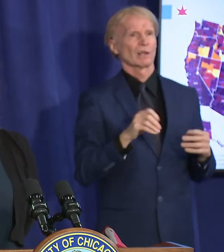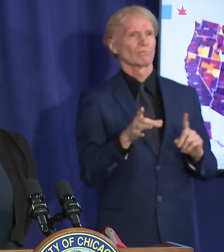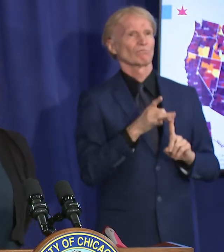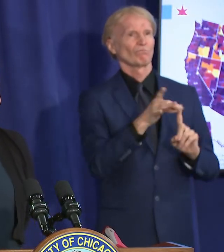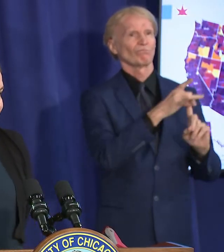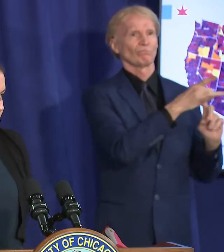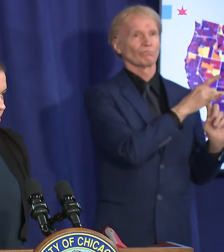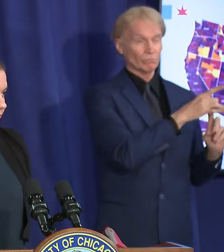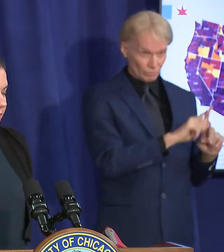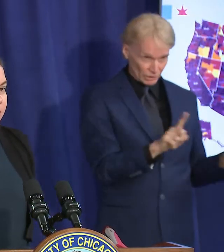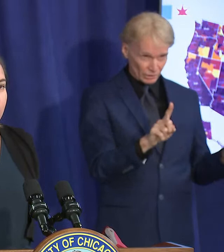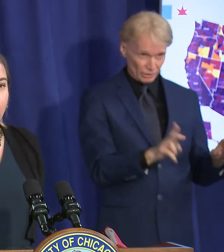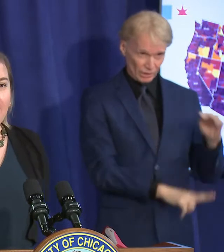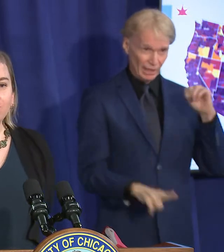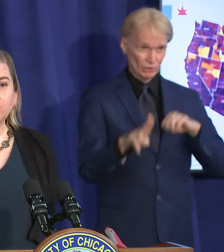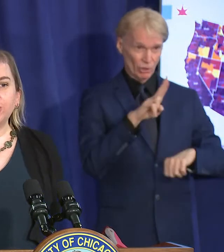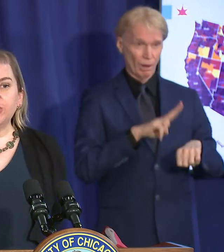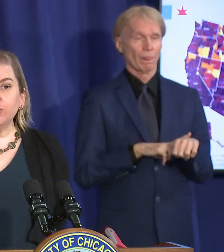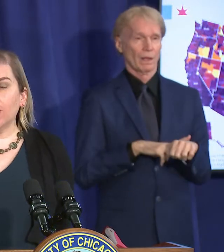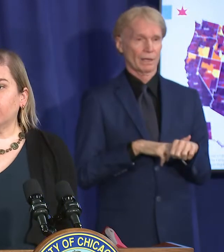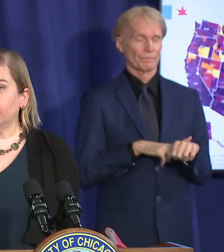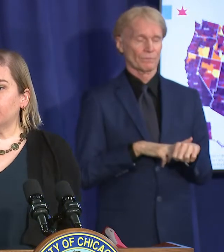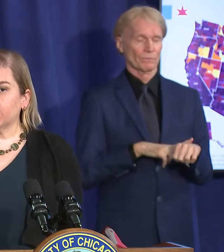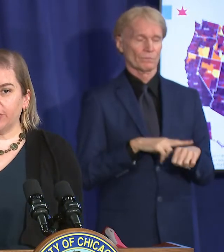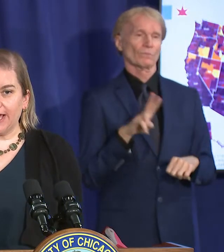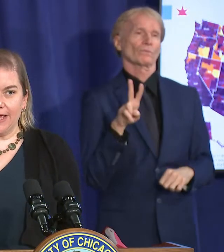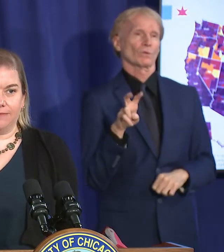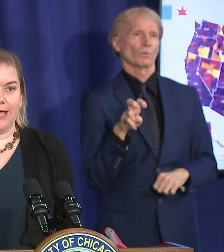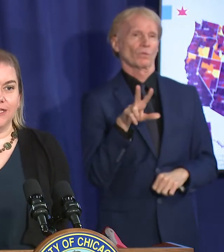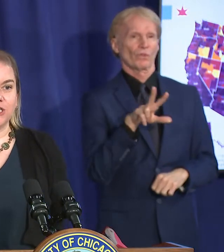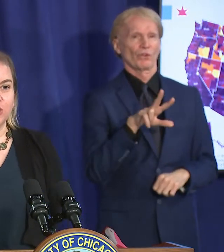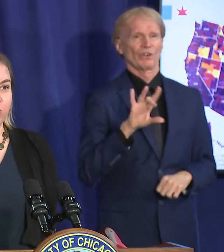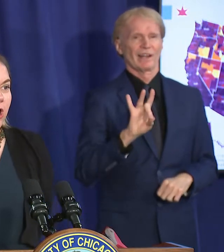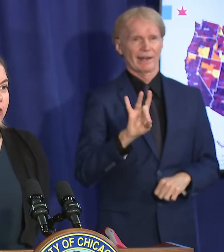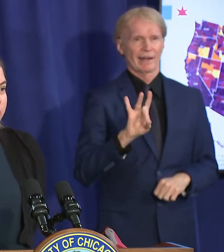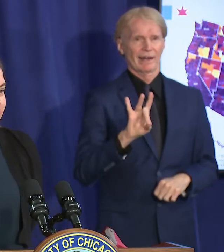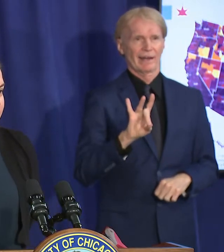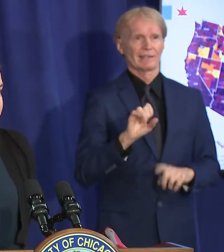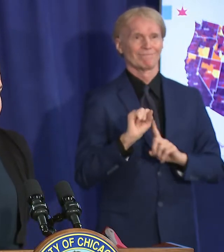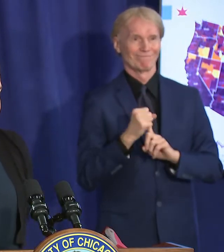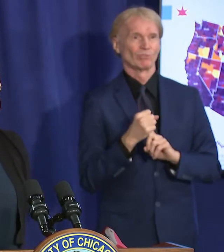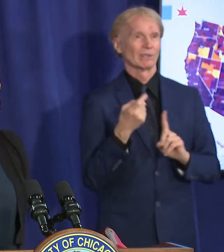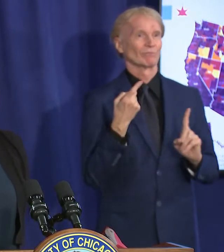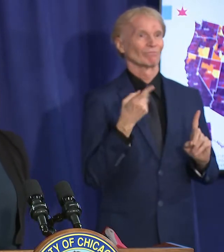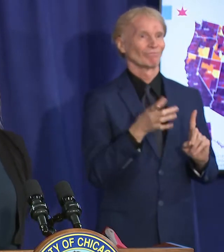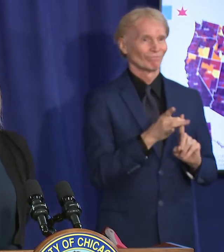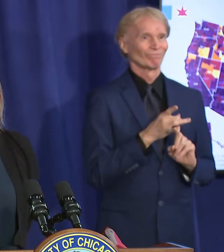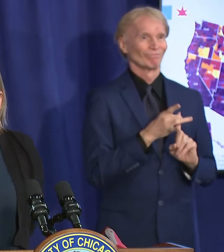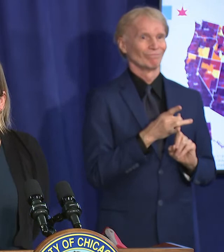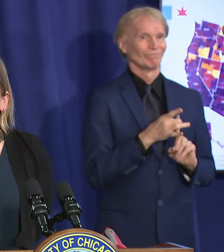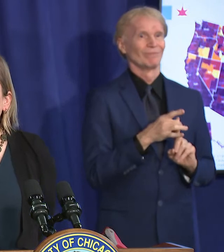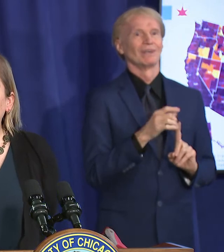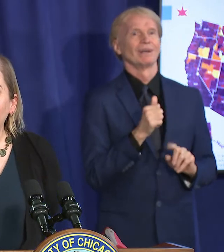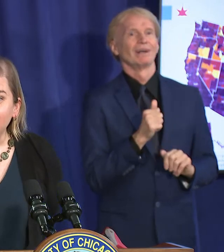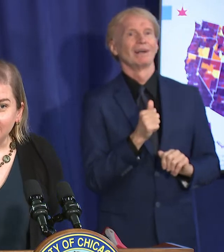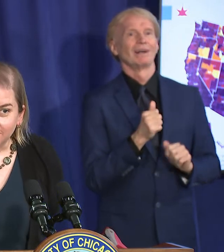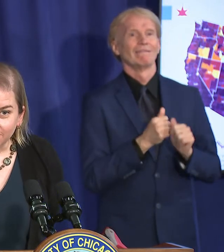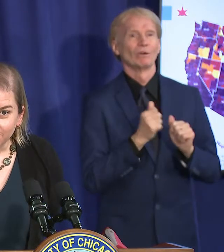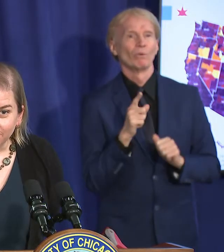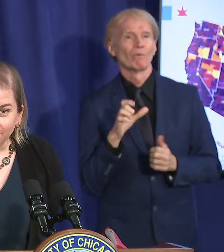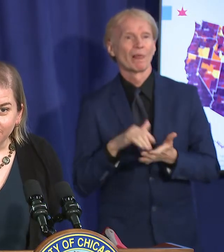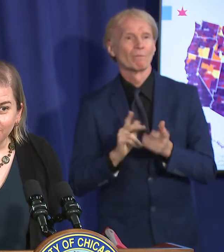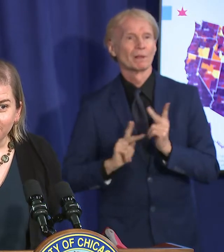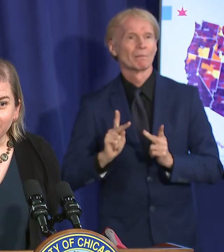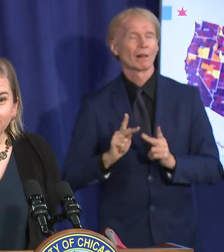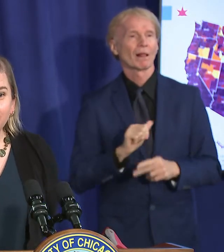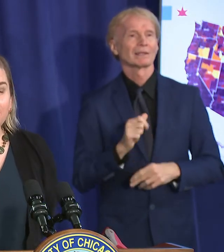to point out, nationally, we're averaging 238 cases per 100,000 per day. What's our goal? 15.